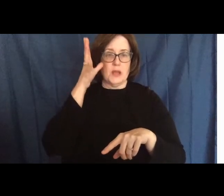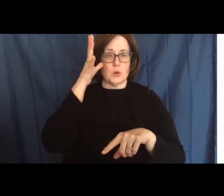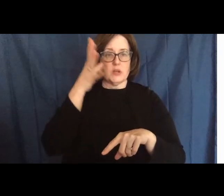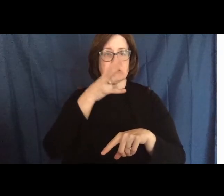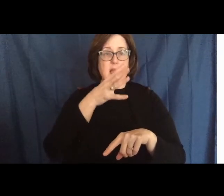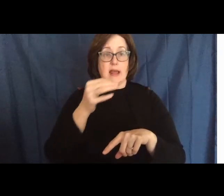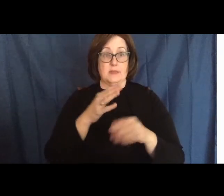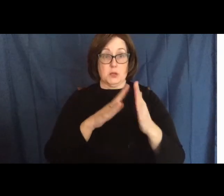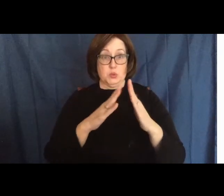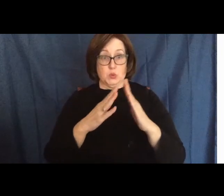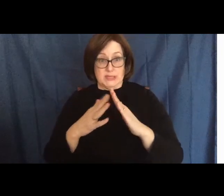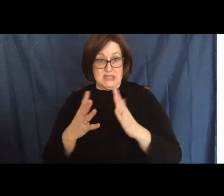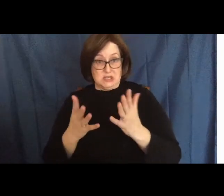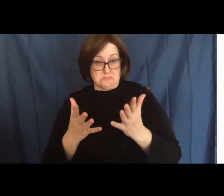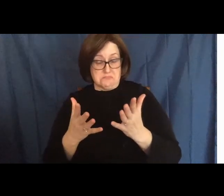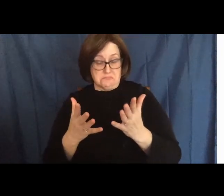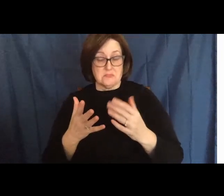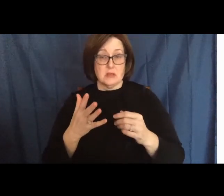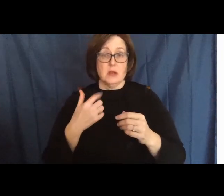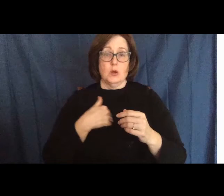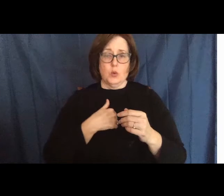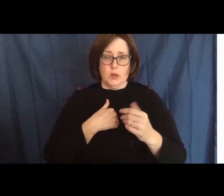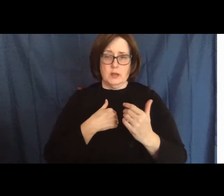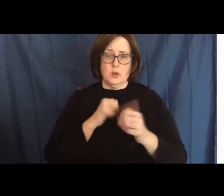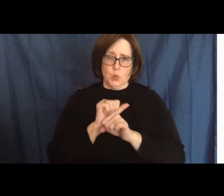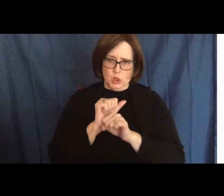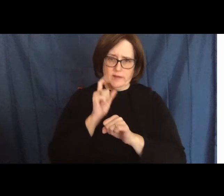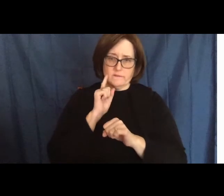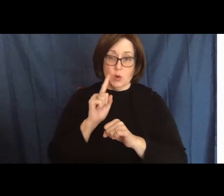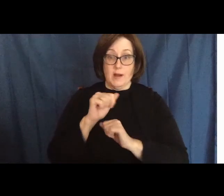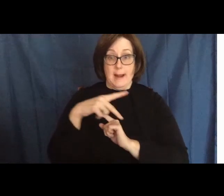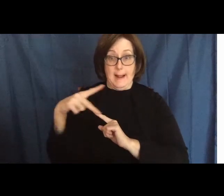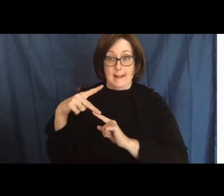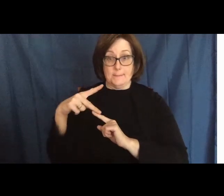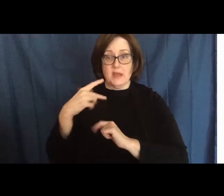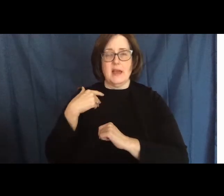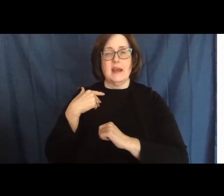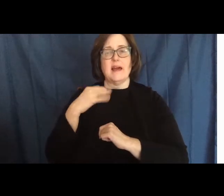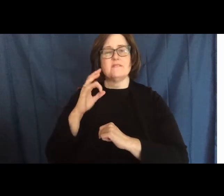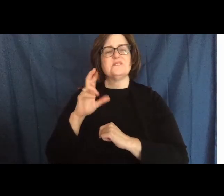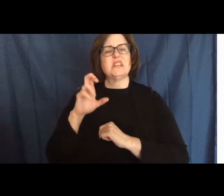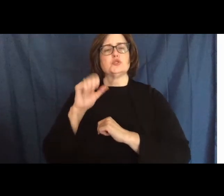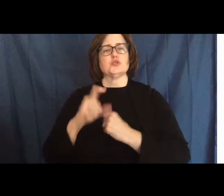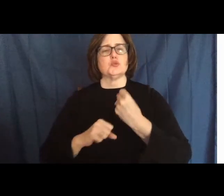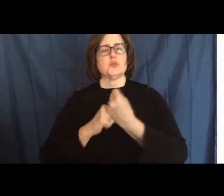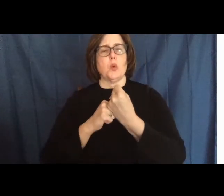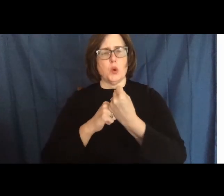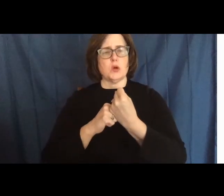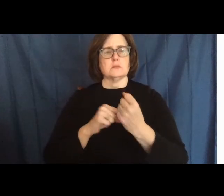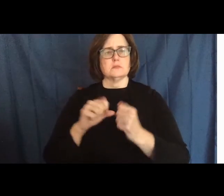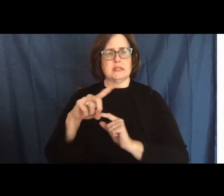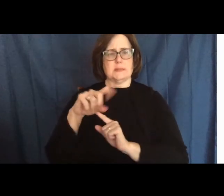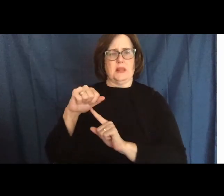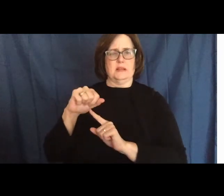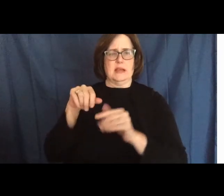work with. But if we would have an app with accessibility features, like we did with the podcasts, it